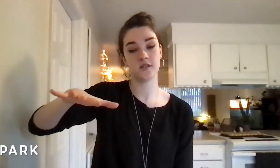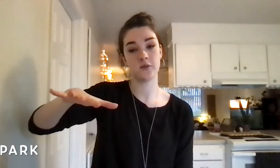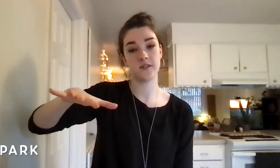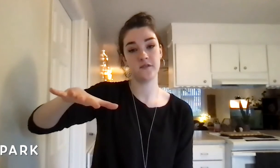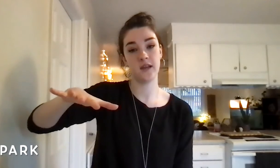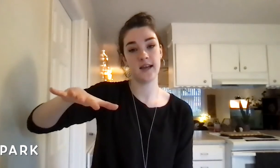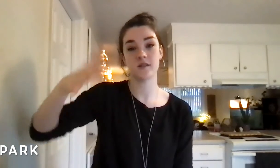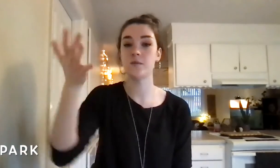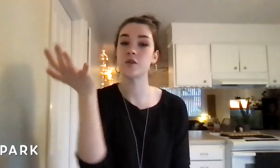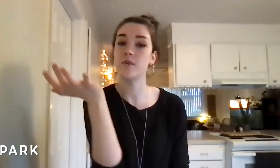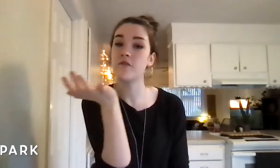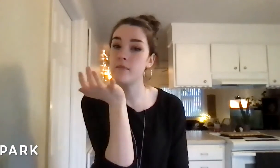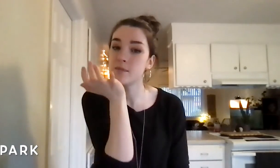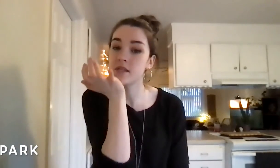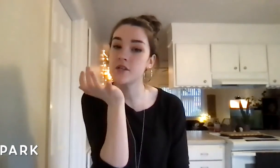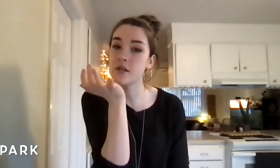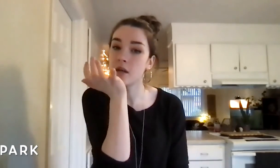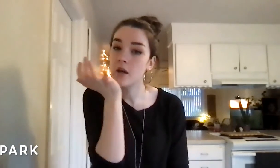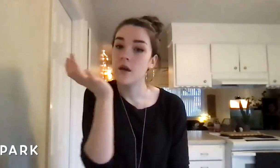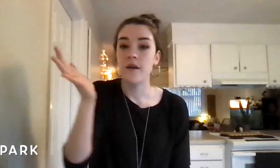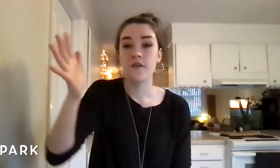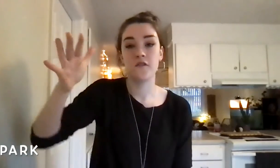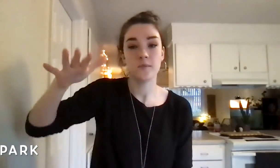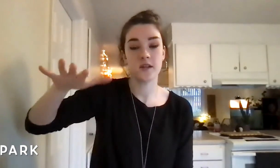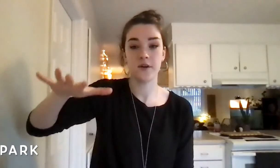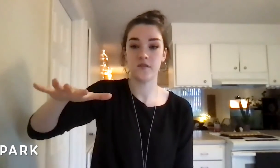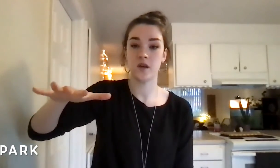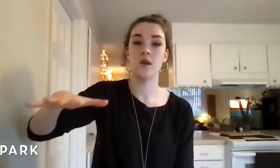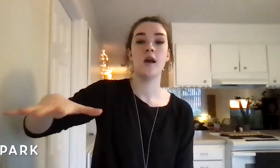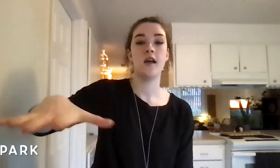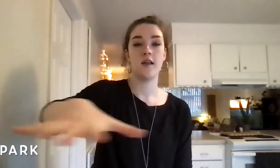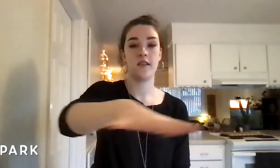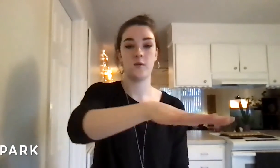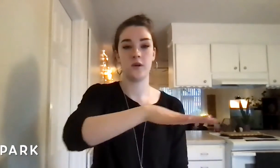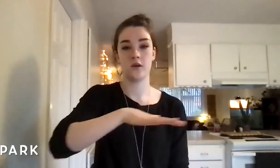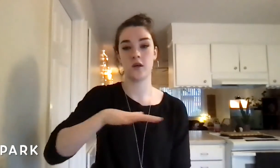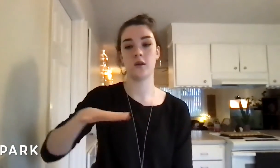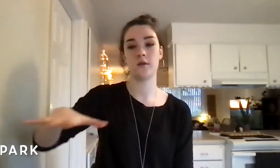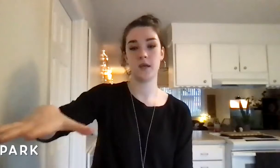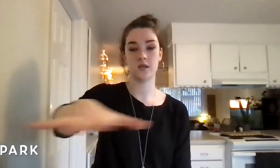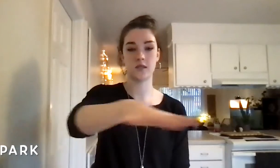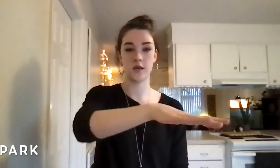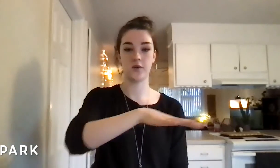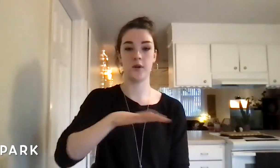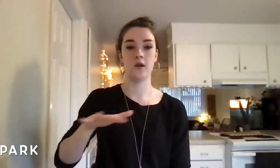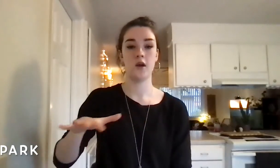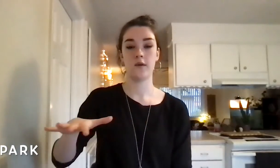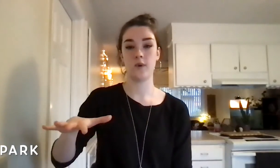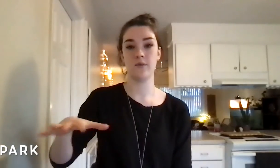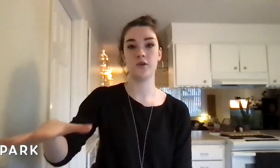it's flat, so we just went from this position, flipped it over, and then we're gonna make a circle of where all the